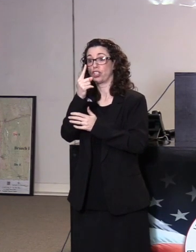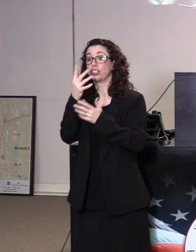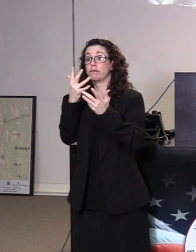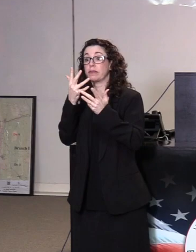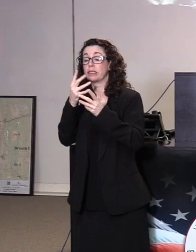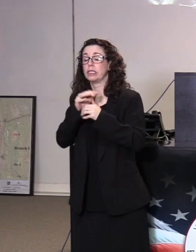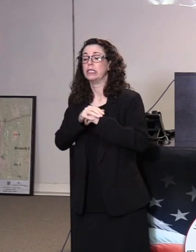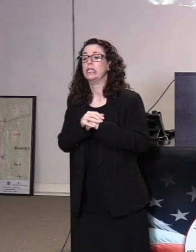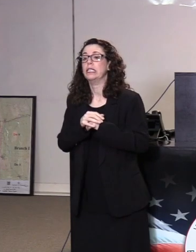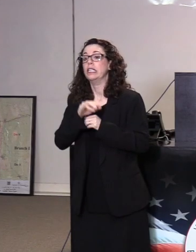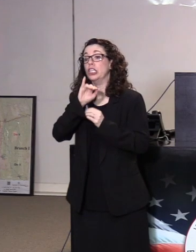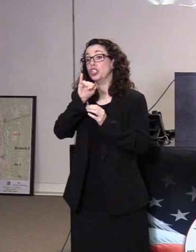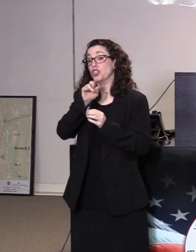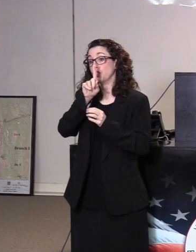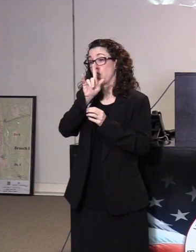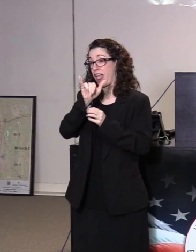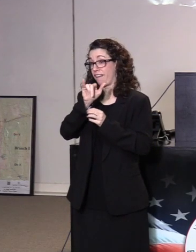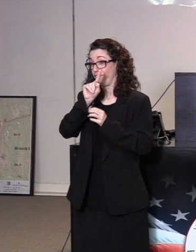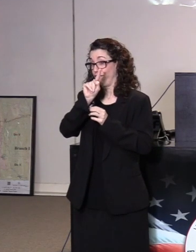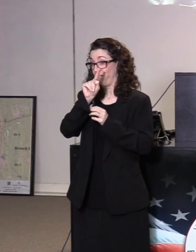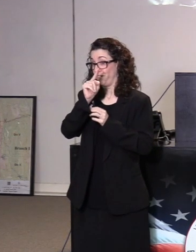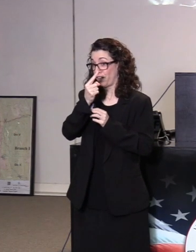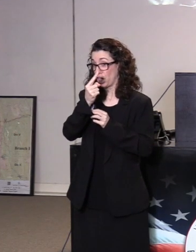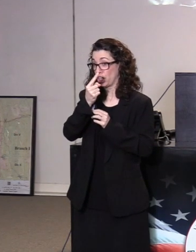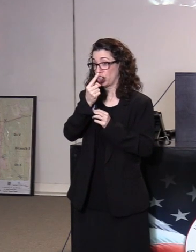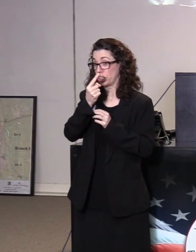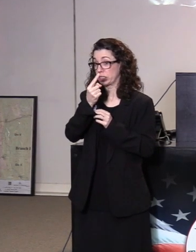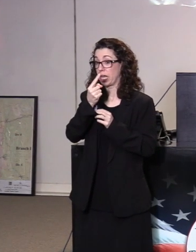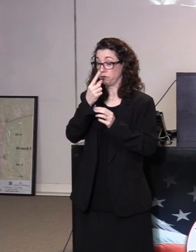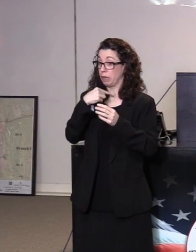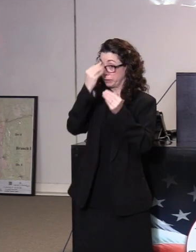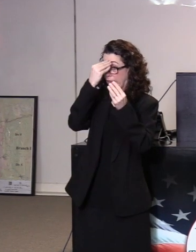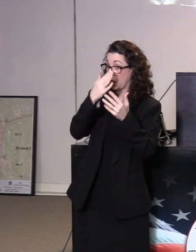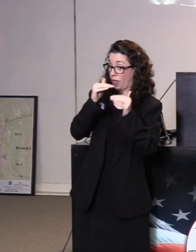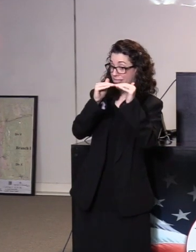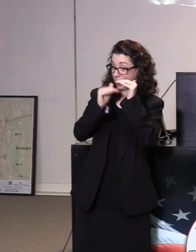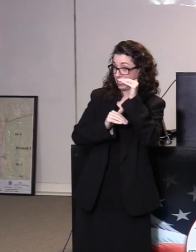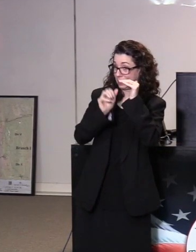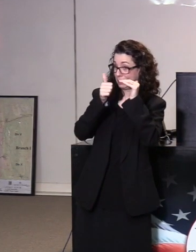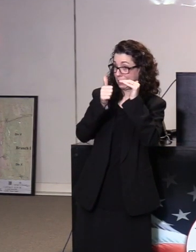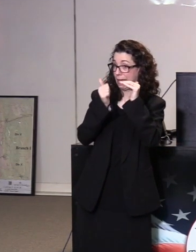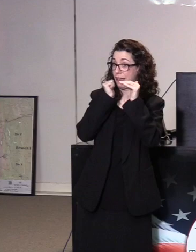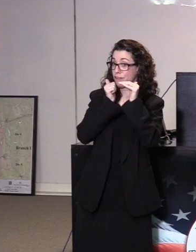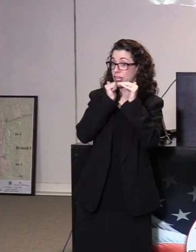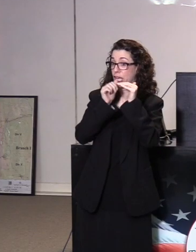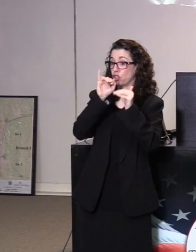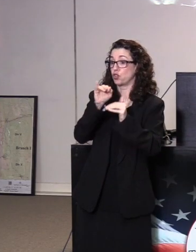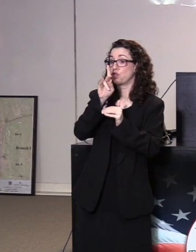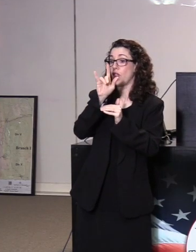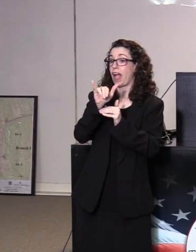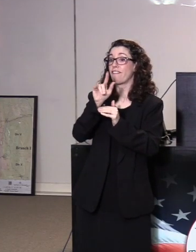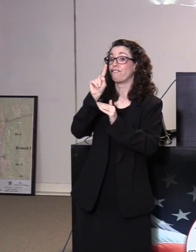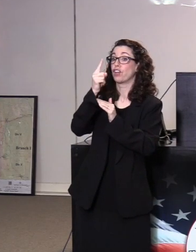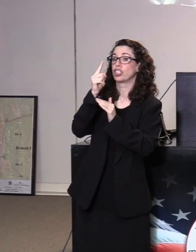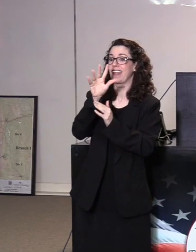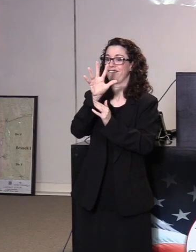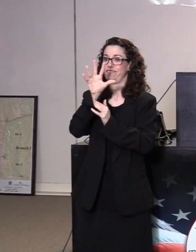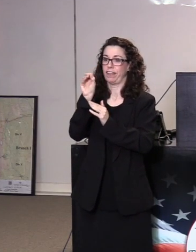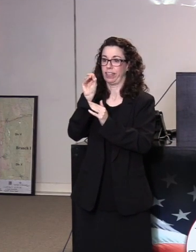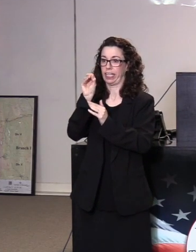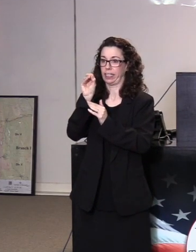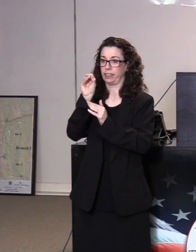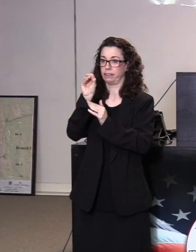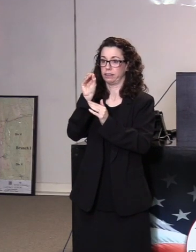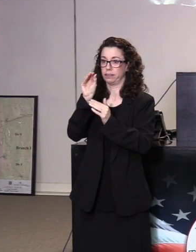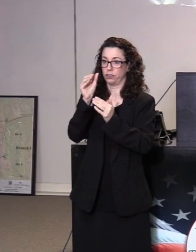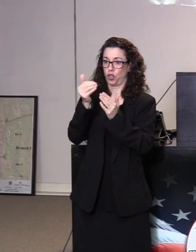1st, again saying I had less than 10 almost every day, some days 2 or 3. July the 1st, I had 50 new cases. July